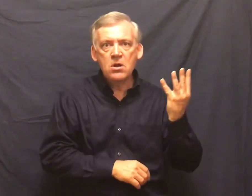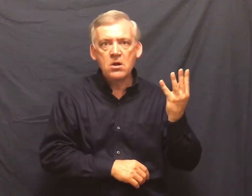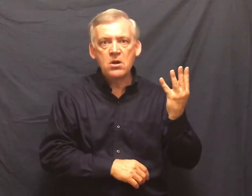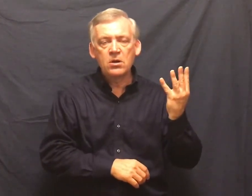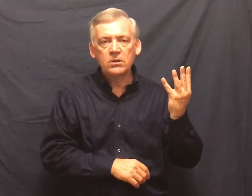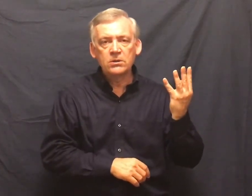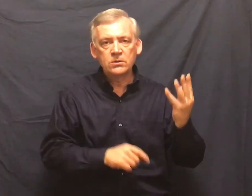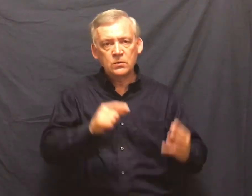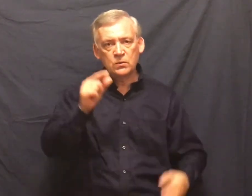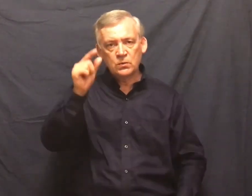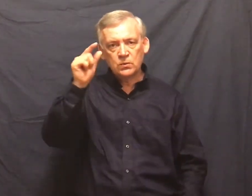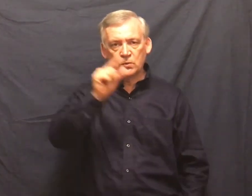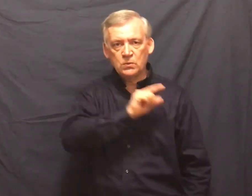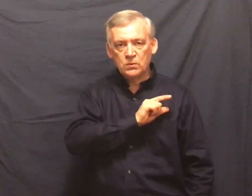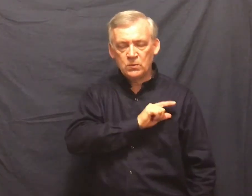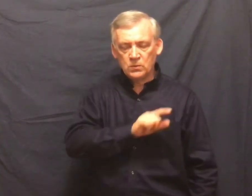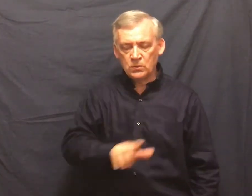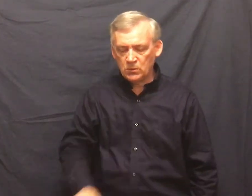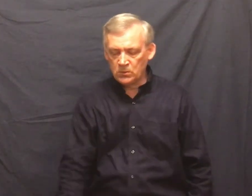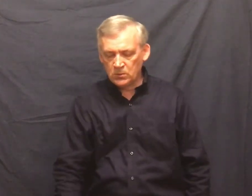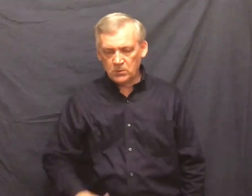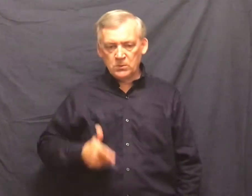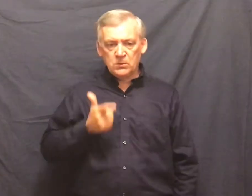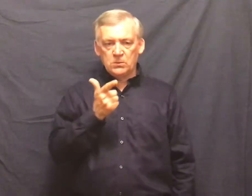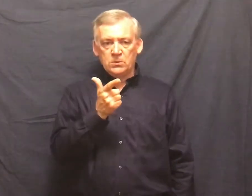George raised the gun and listened to the voices.